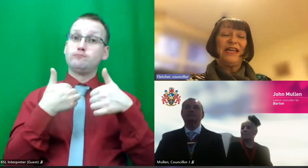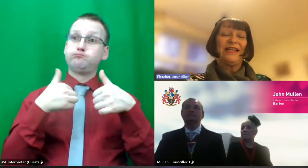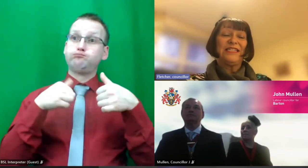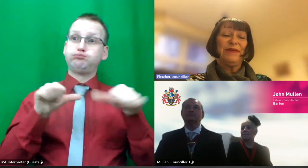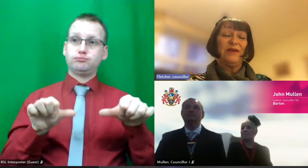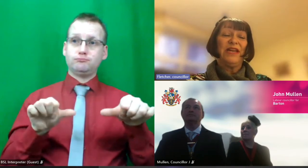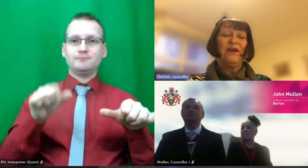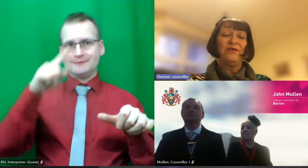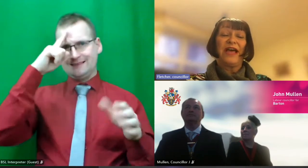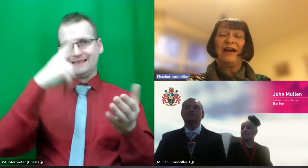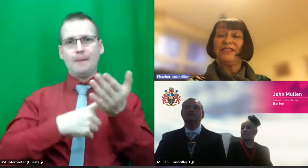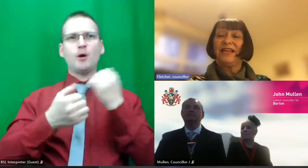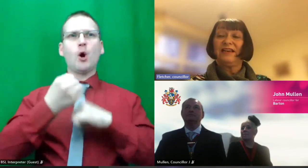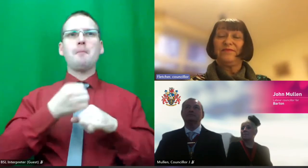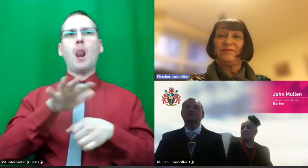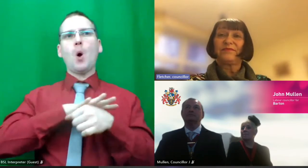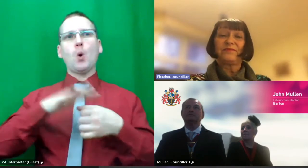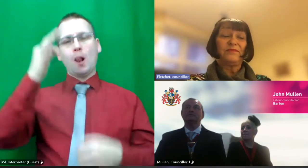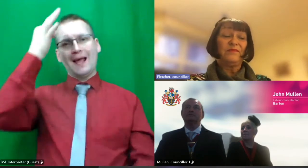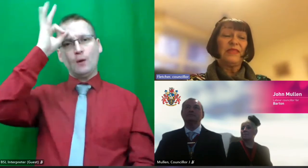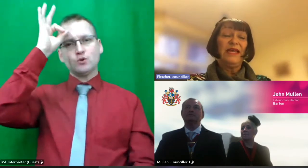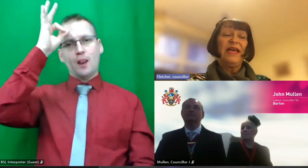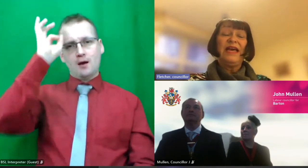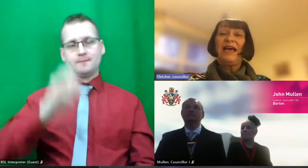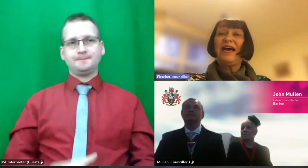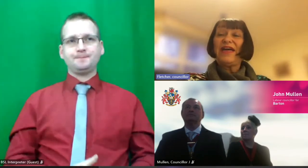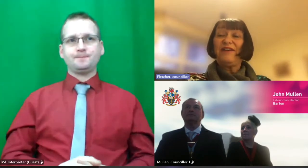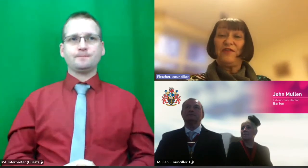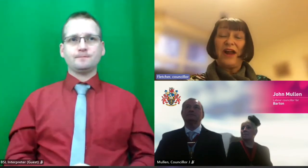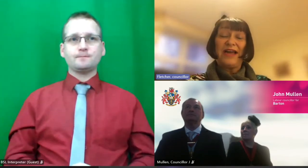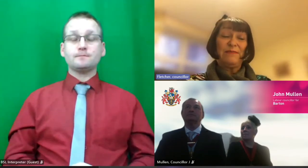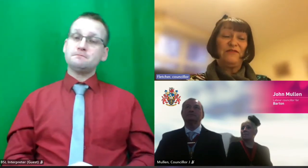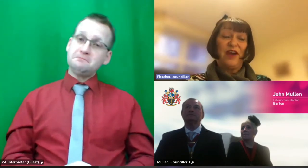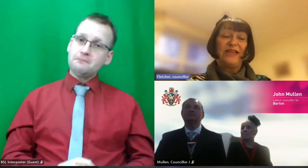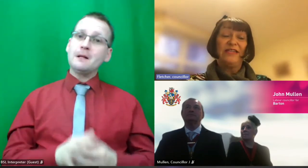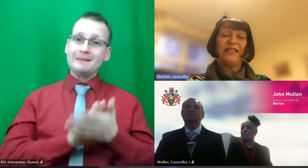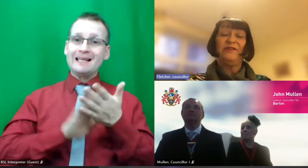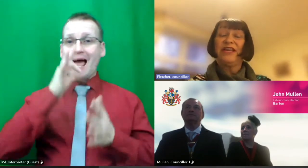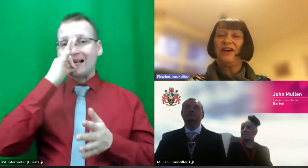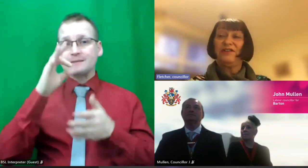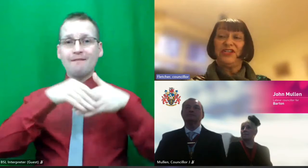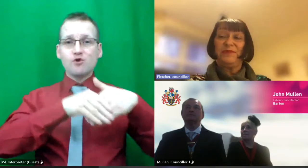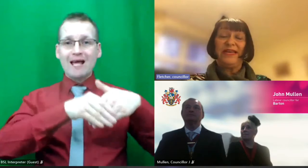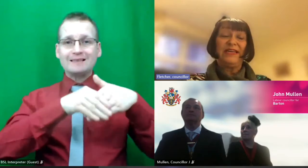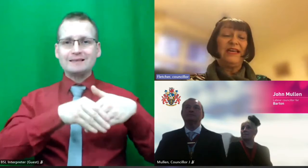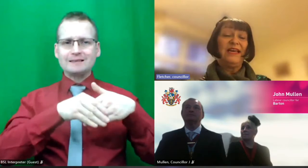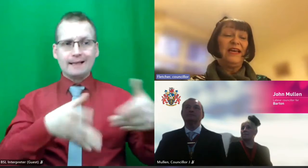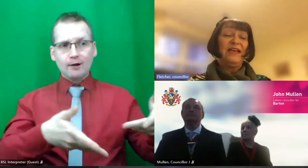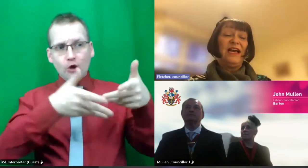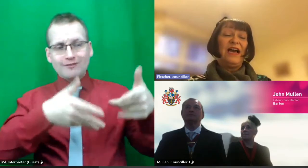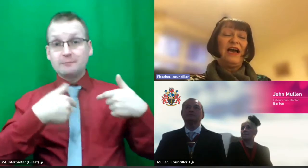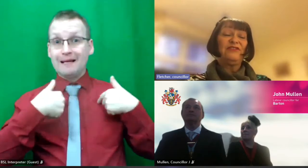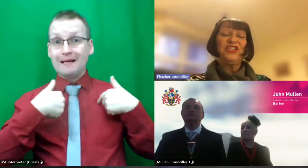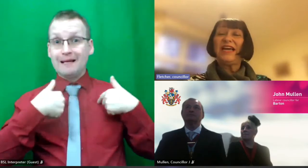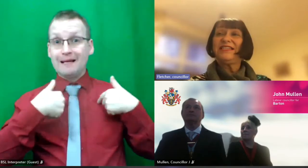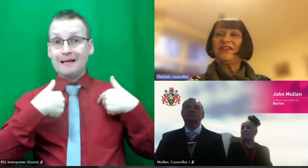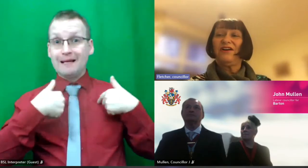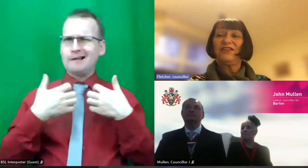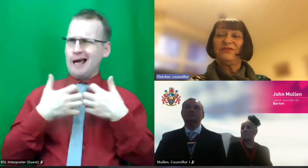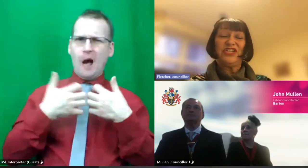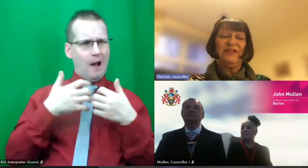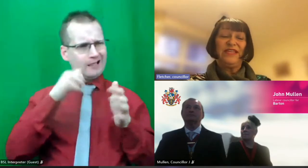that I would like to become a local councillor. I therefore asked my friend, who encouraged me, how should